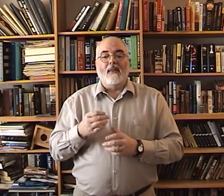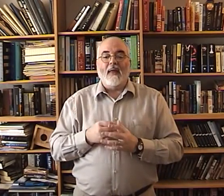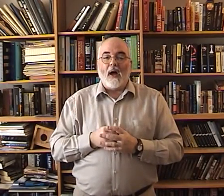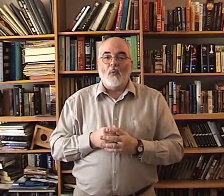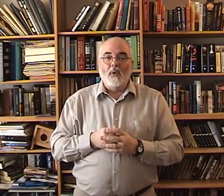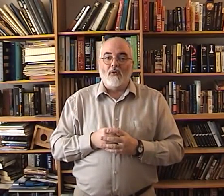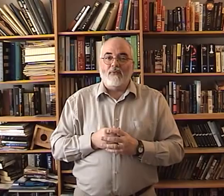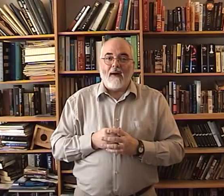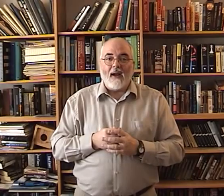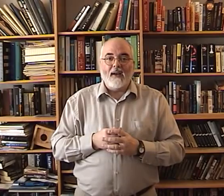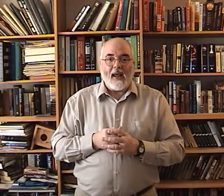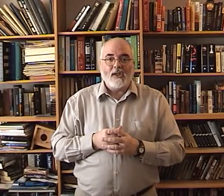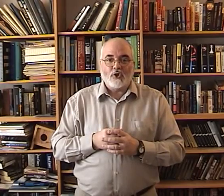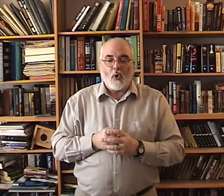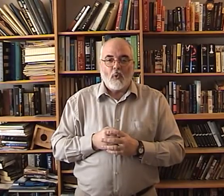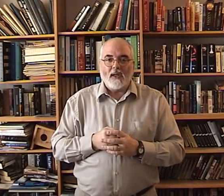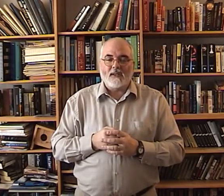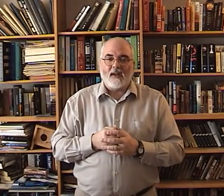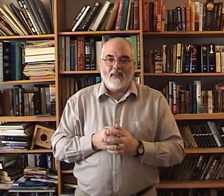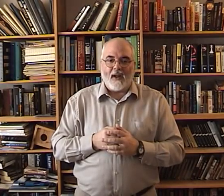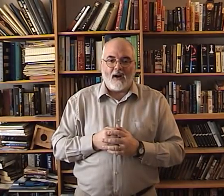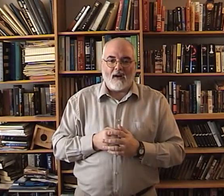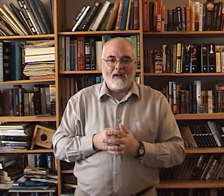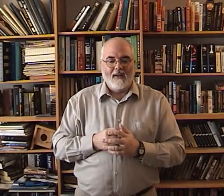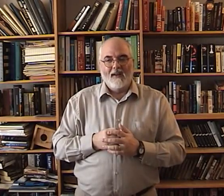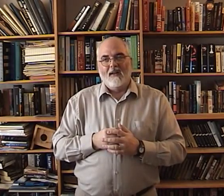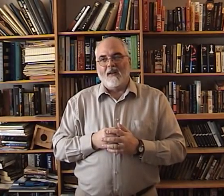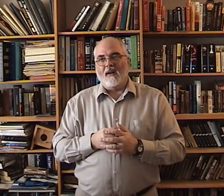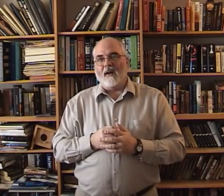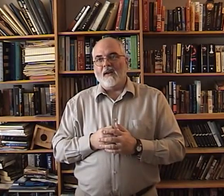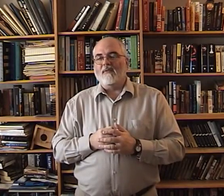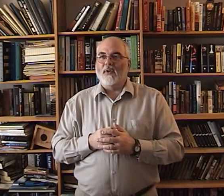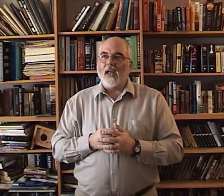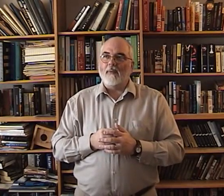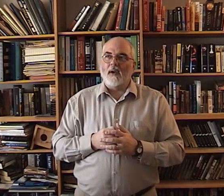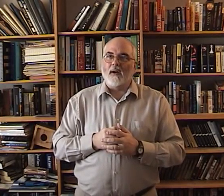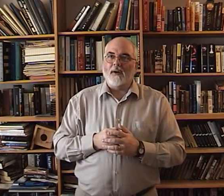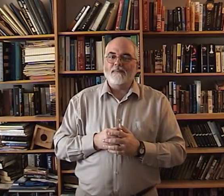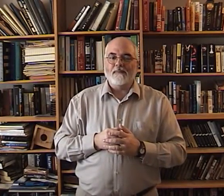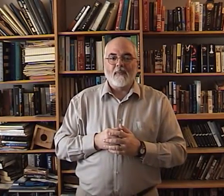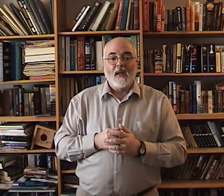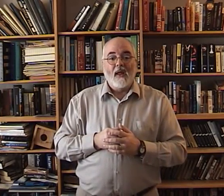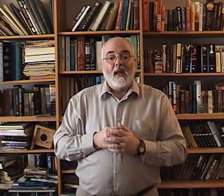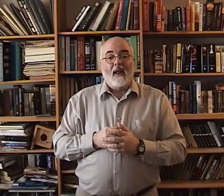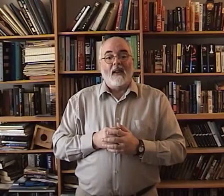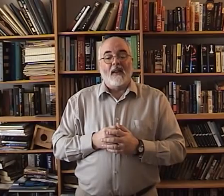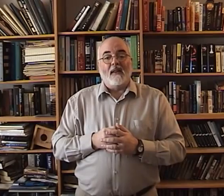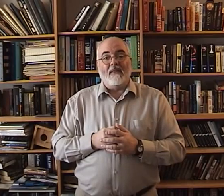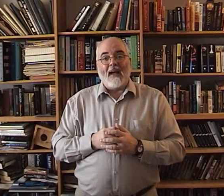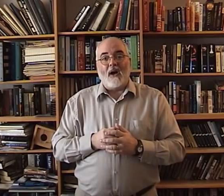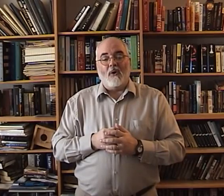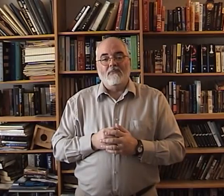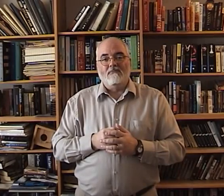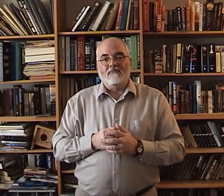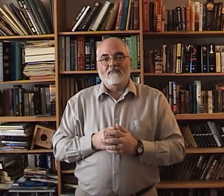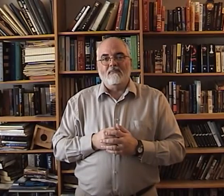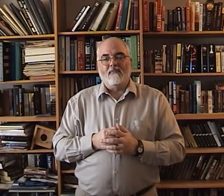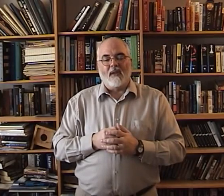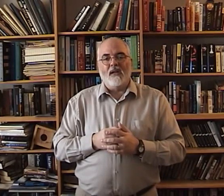thou wilt find a solace there. All right, vocabulary. Thou is